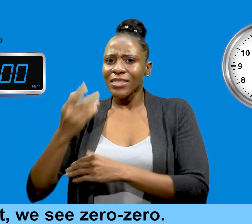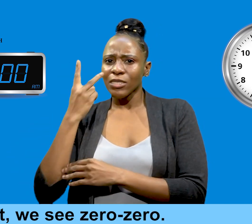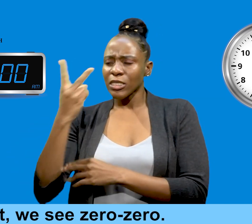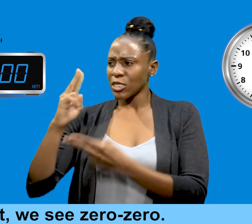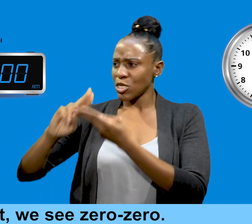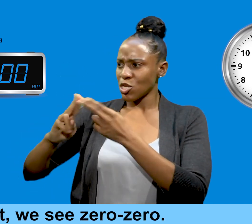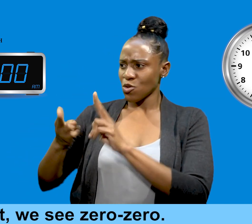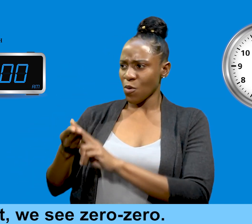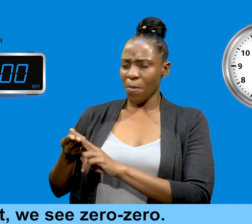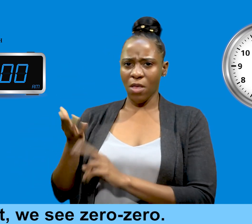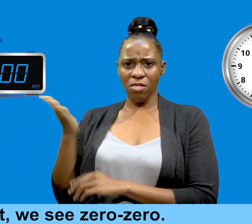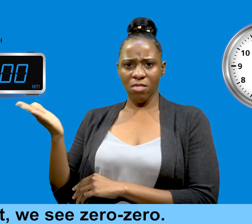Next,